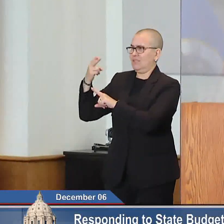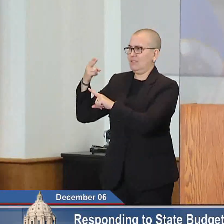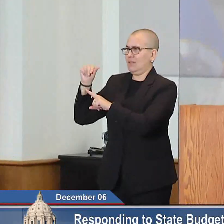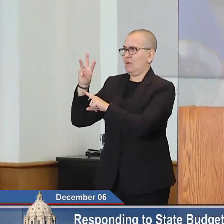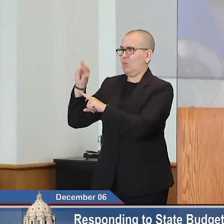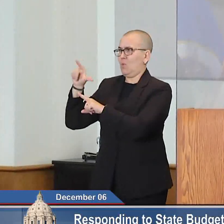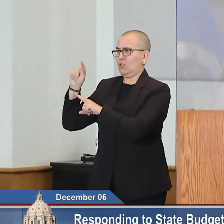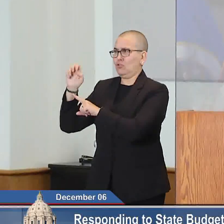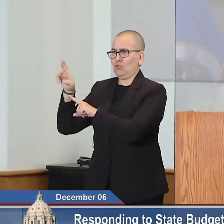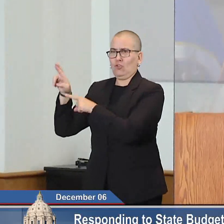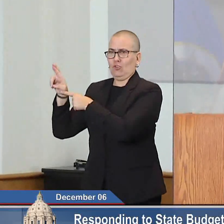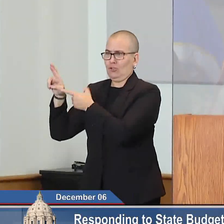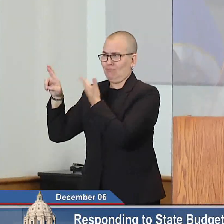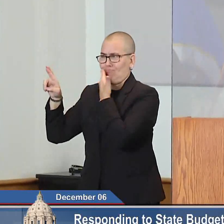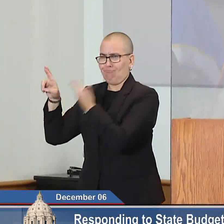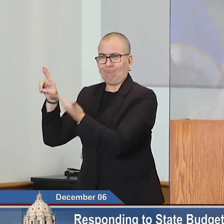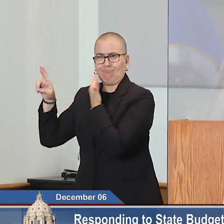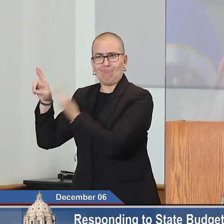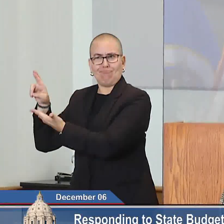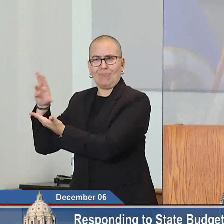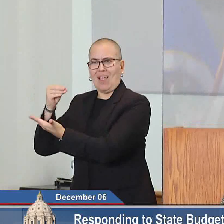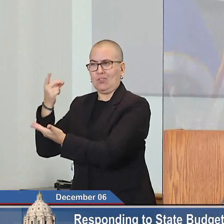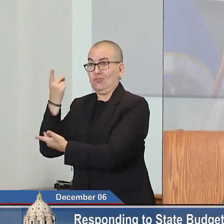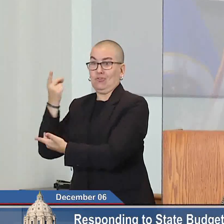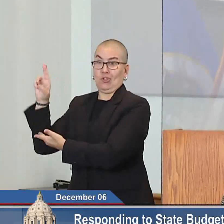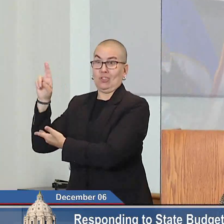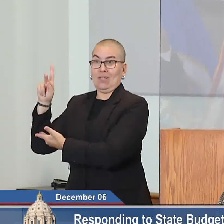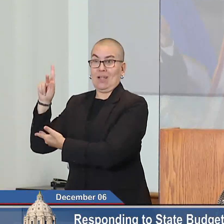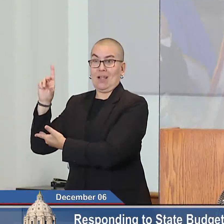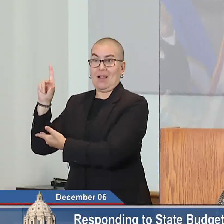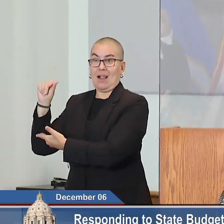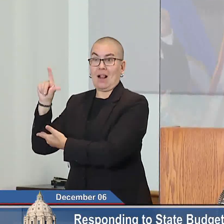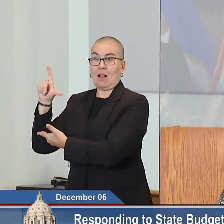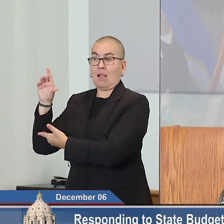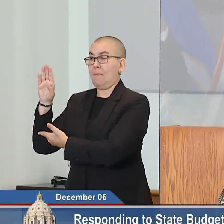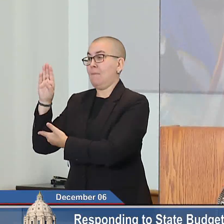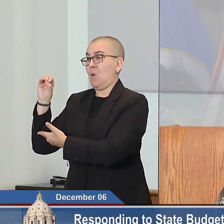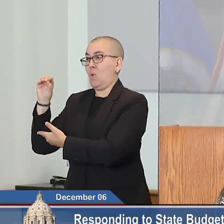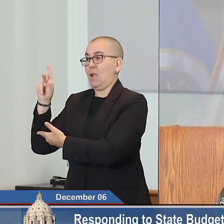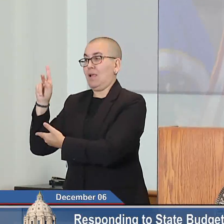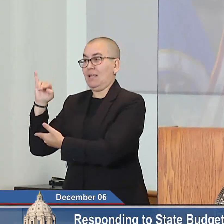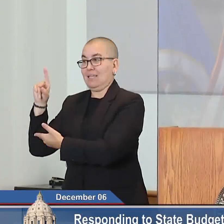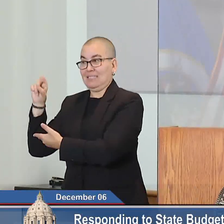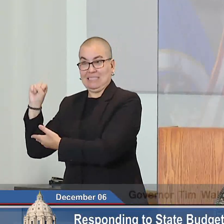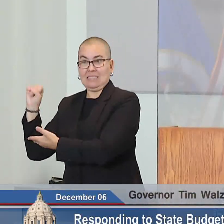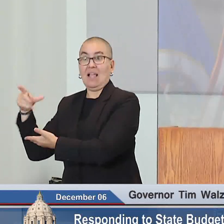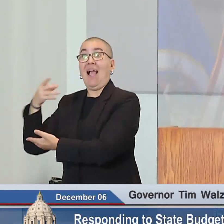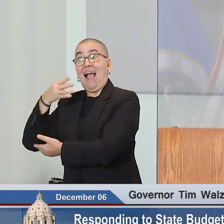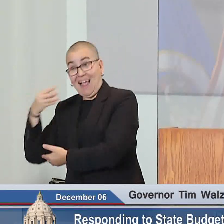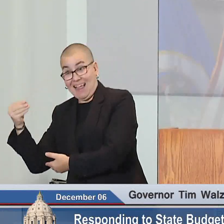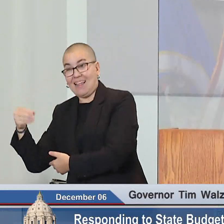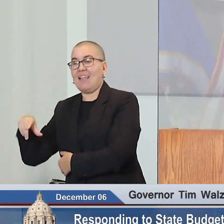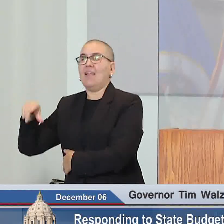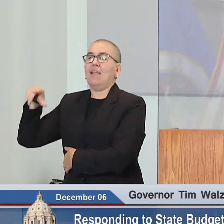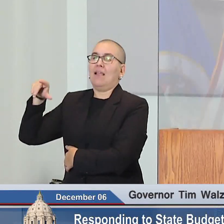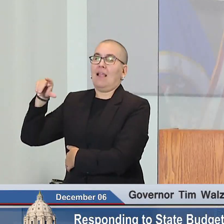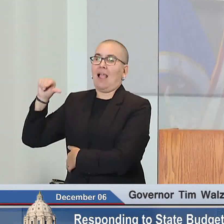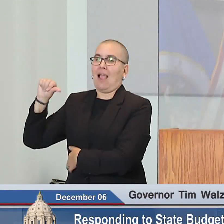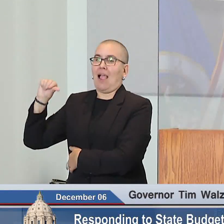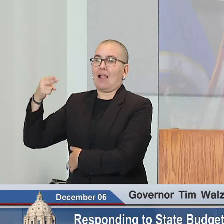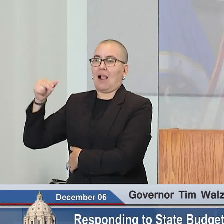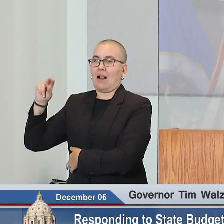Dr. Klamakidis, to help all of us take a look at this 30,000-foot snapshot of where